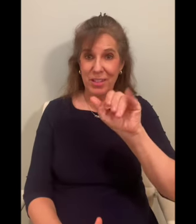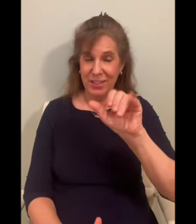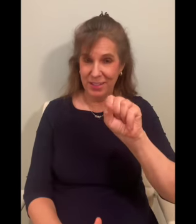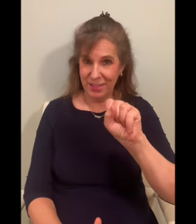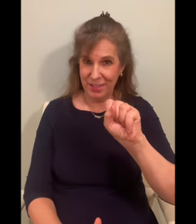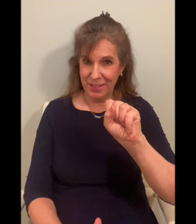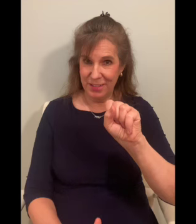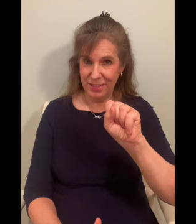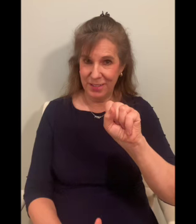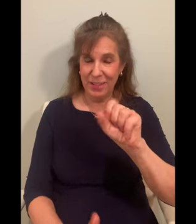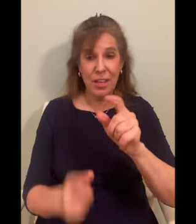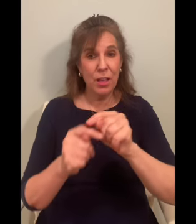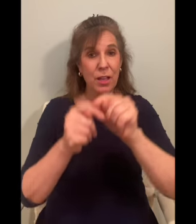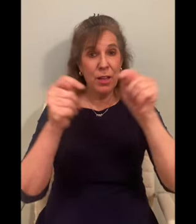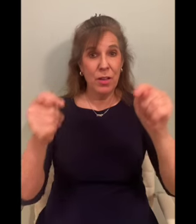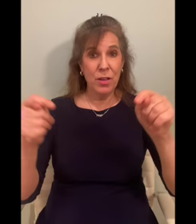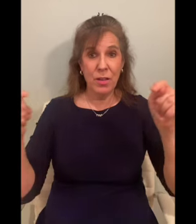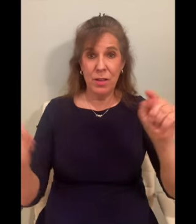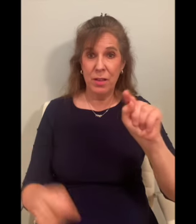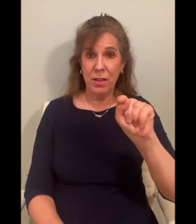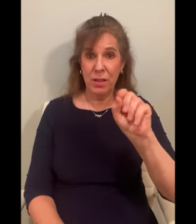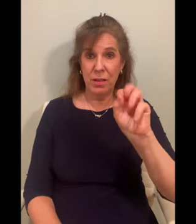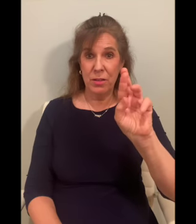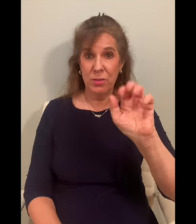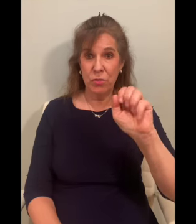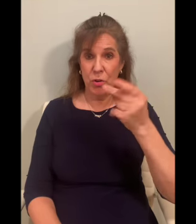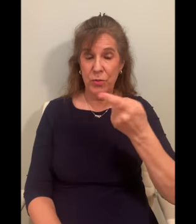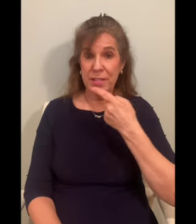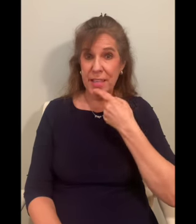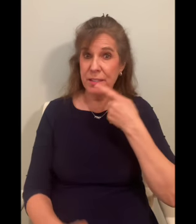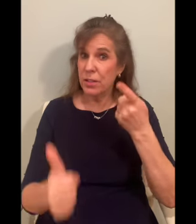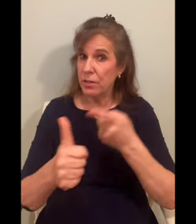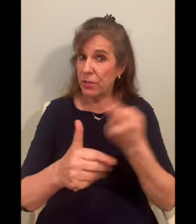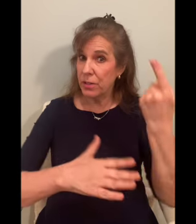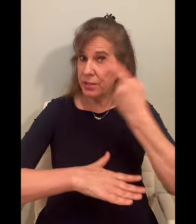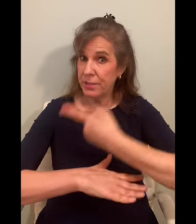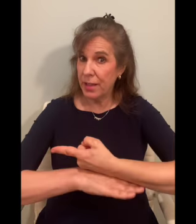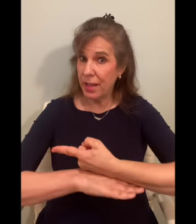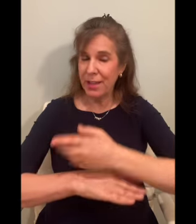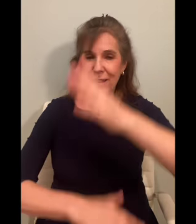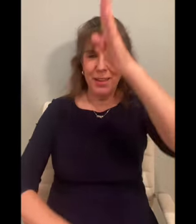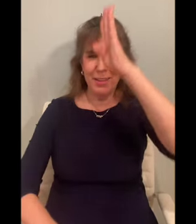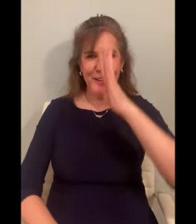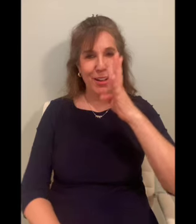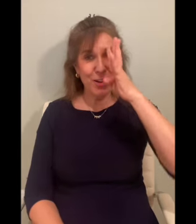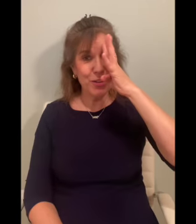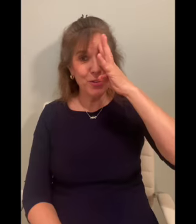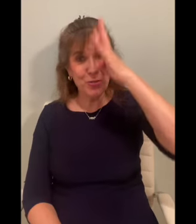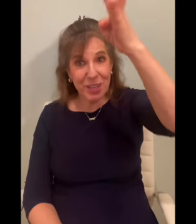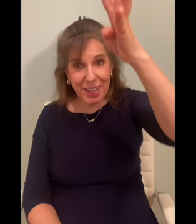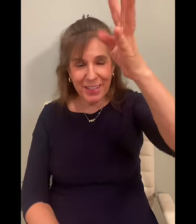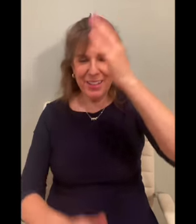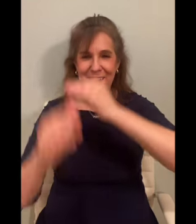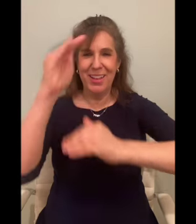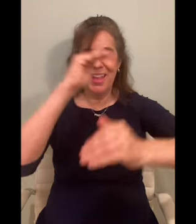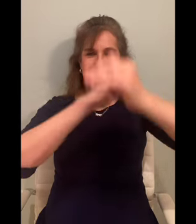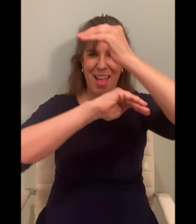the first day God created heaven and earth, and He saw it was good, and it was the first day. It was day number